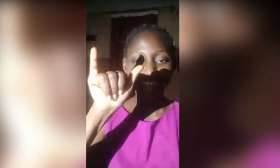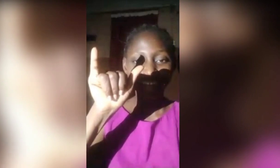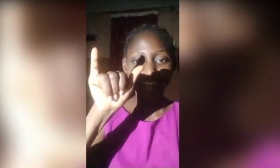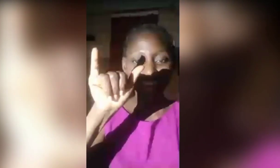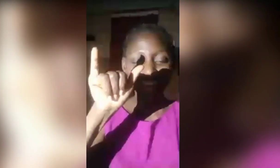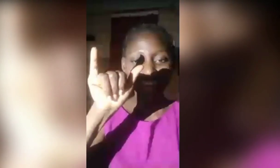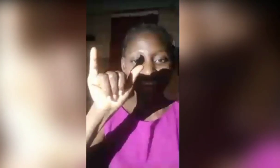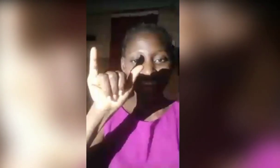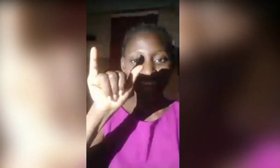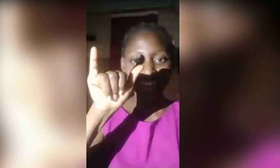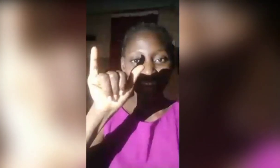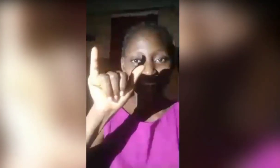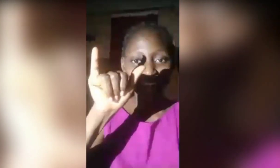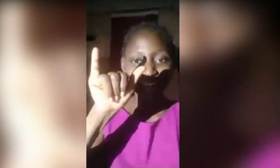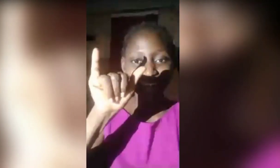Y.